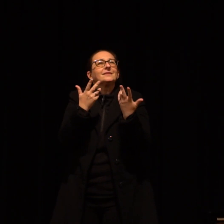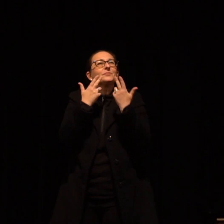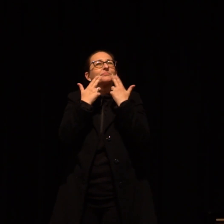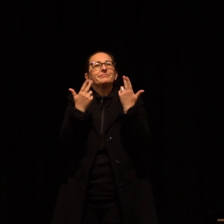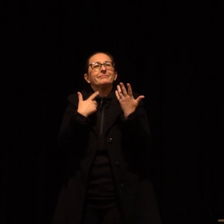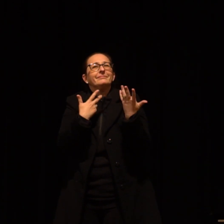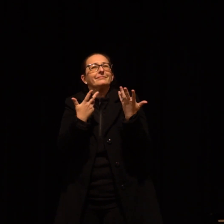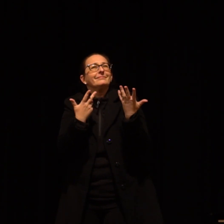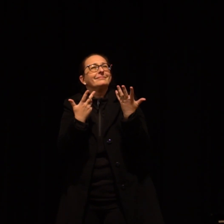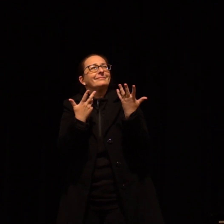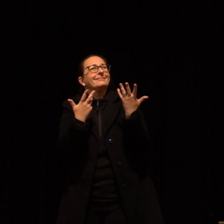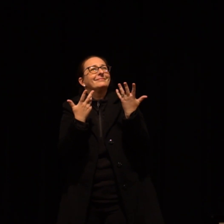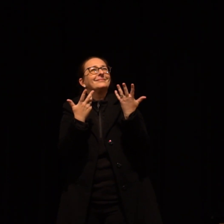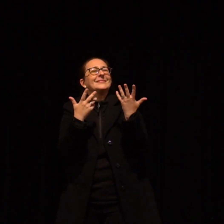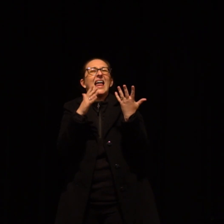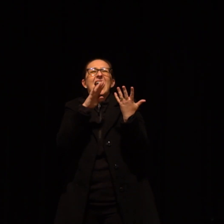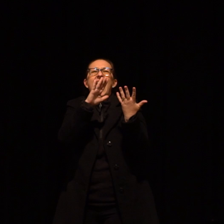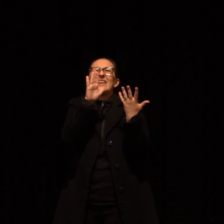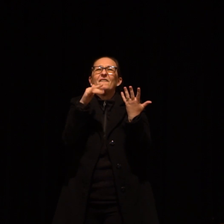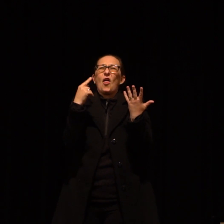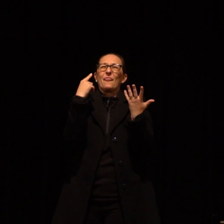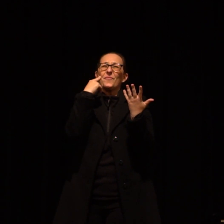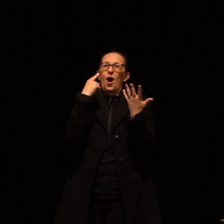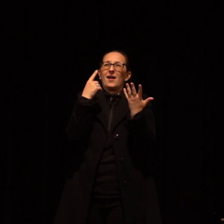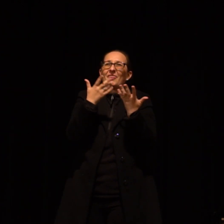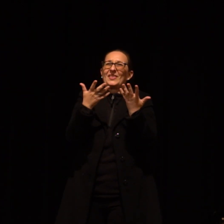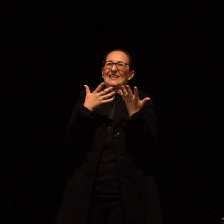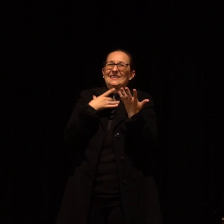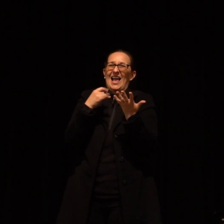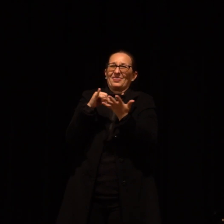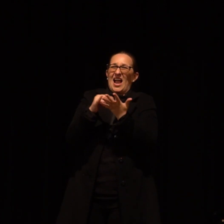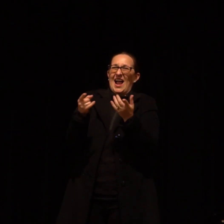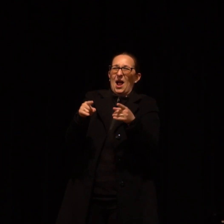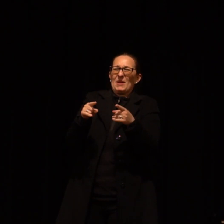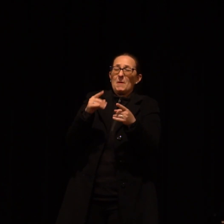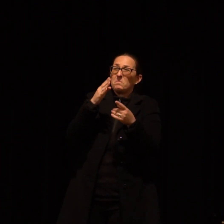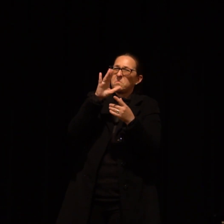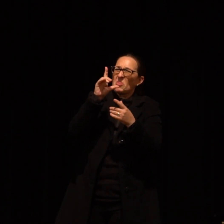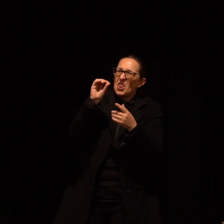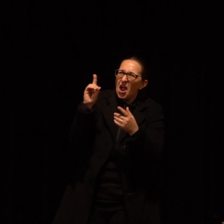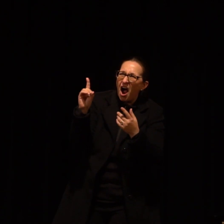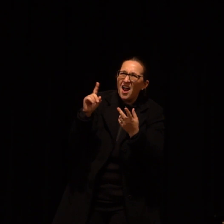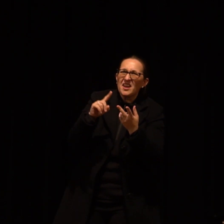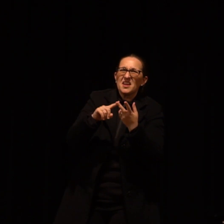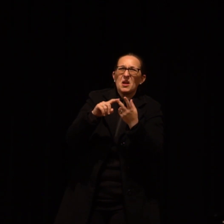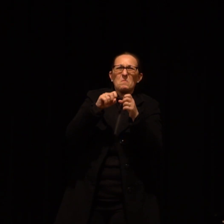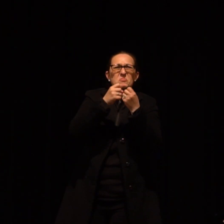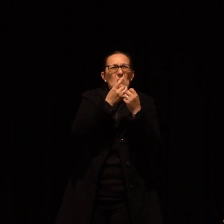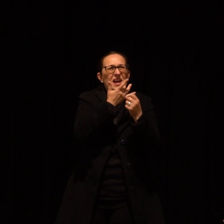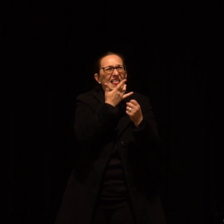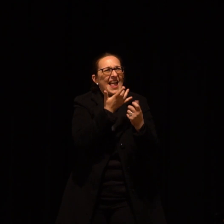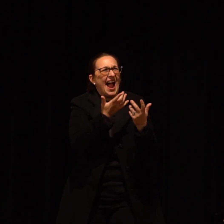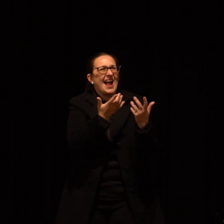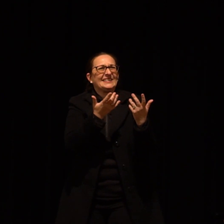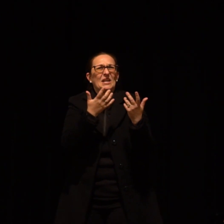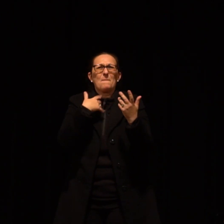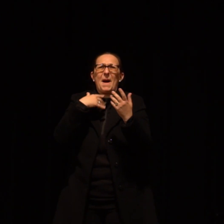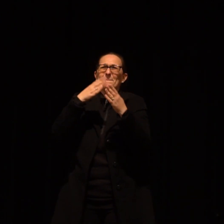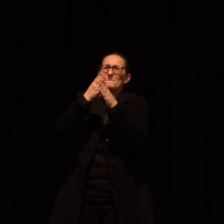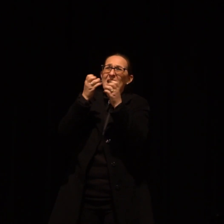And I didn't understand because I was 6 and I was innocent. I never thought something like that could happen to me with the